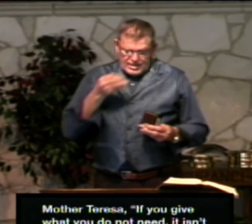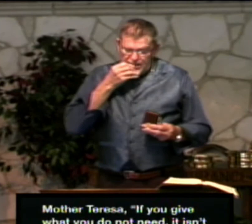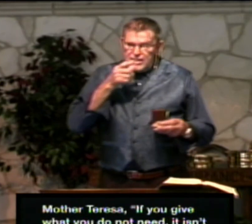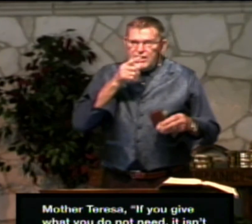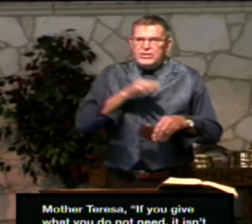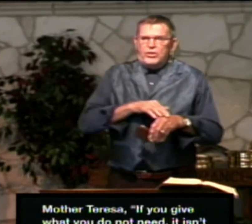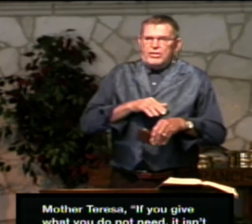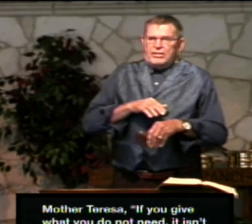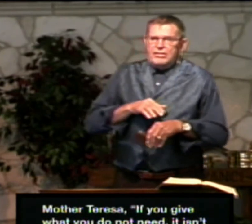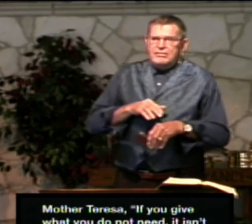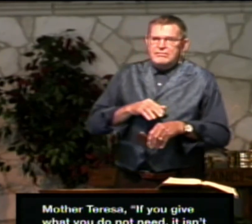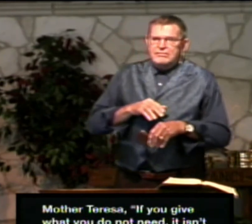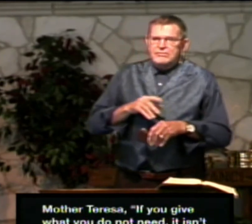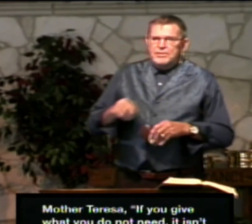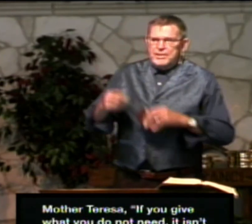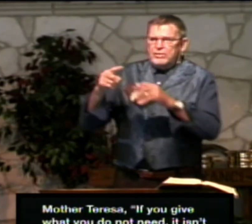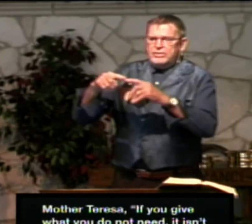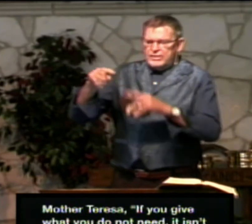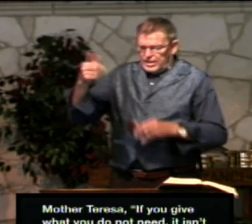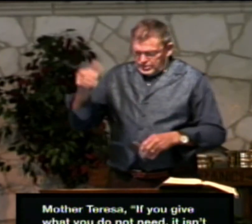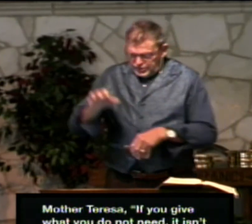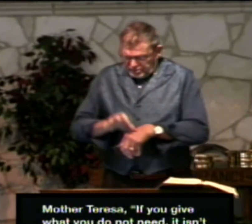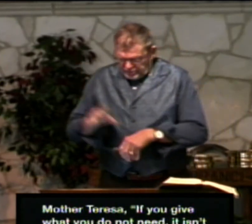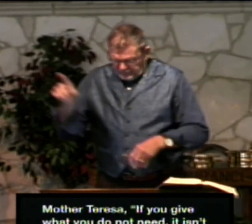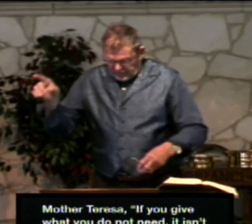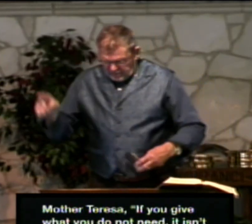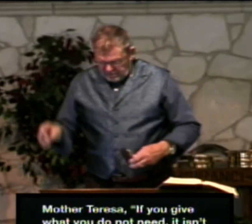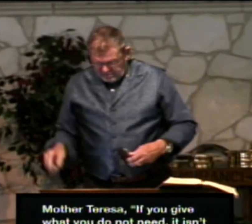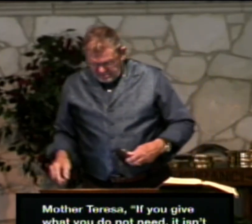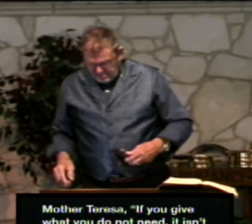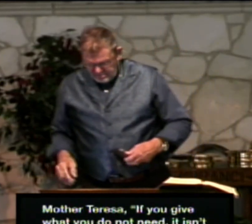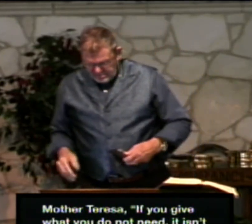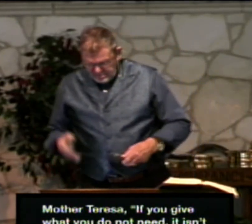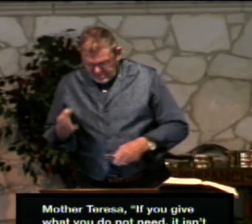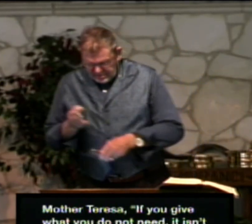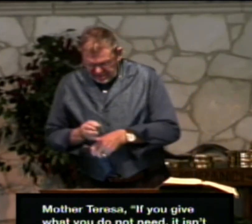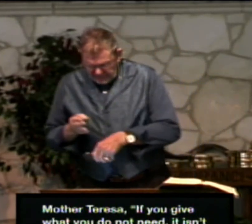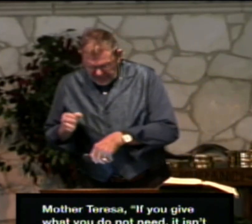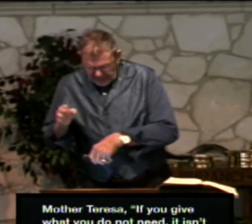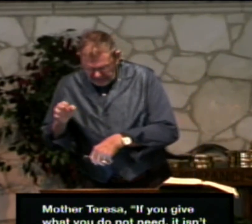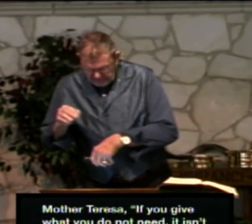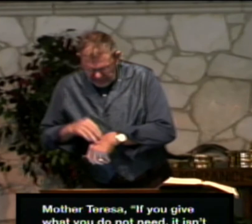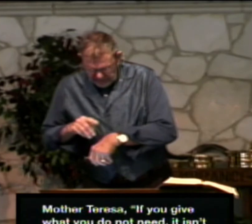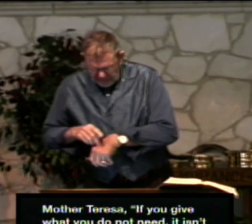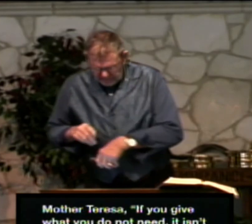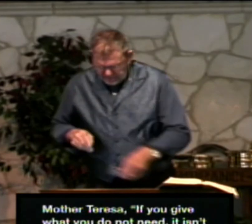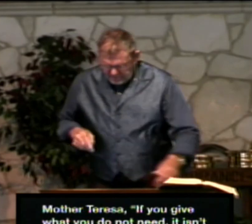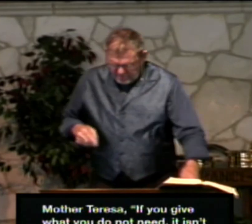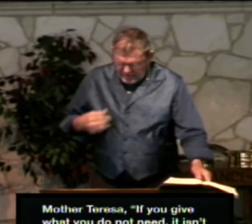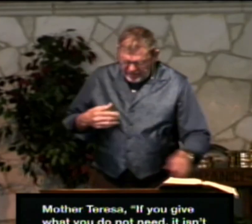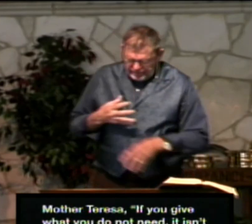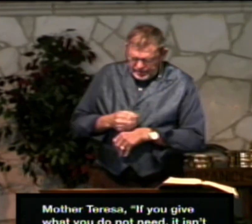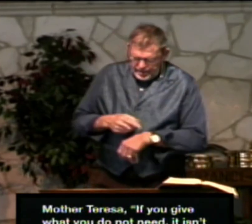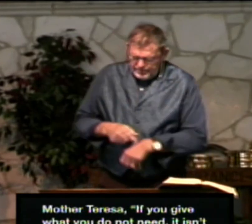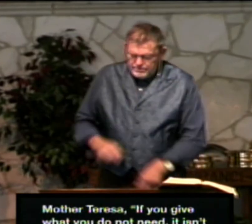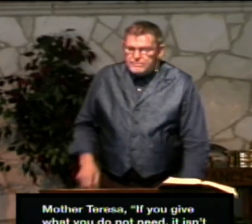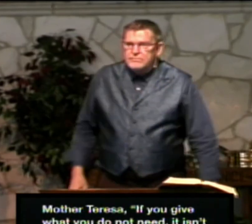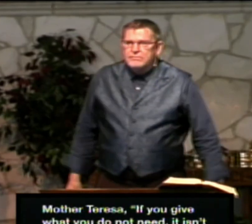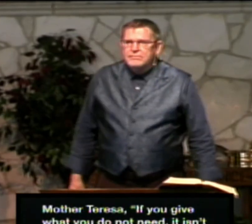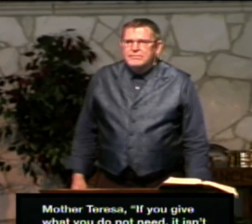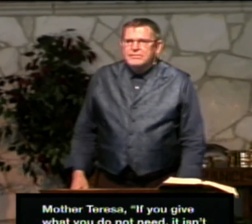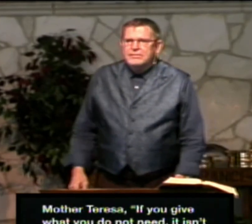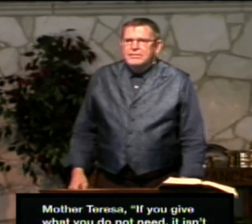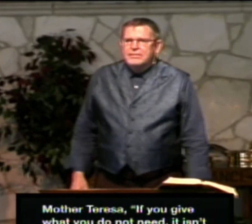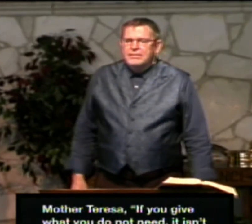$8 to eat lunch on when we go to the other church over there. Stop by McDonald's. No, I'm out of time.